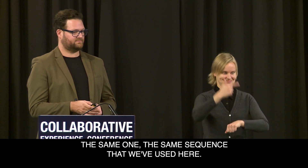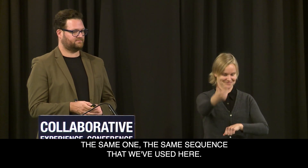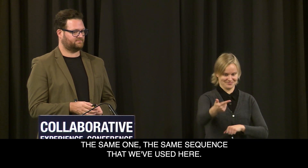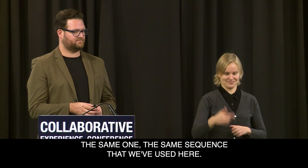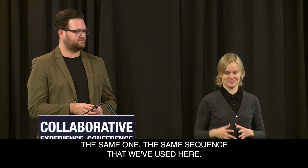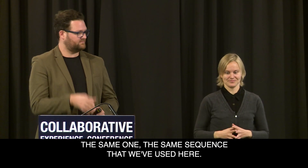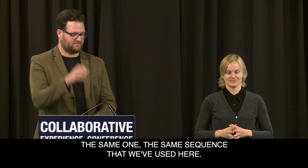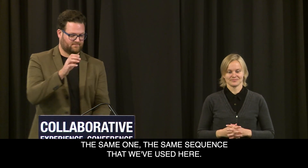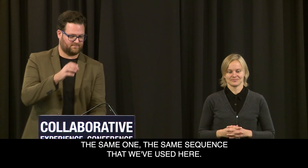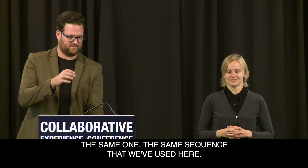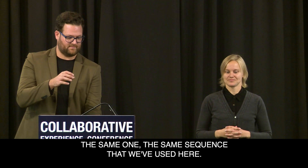used here.